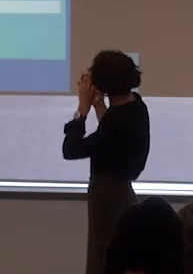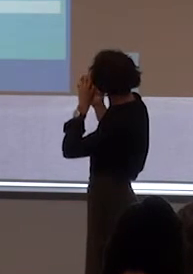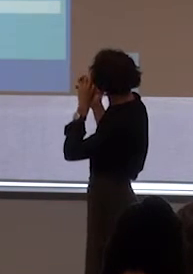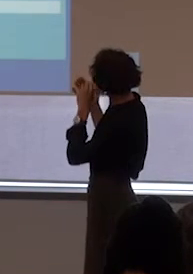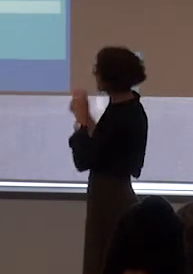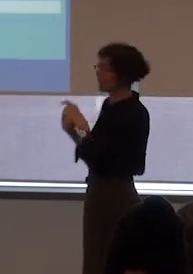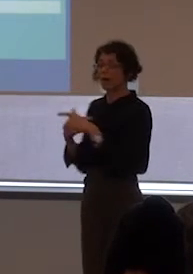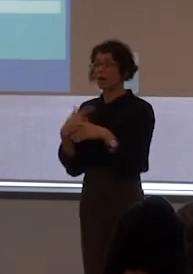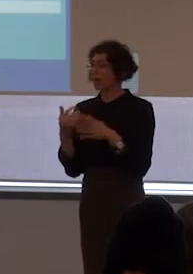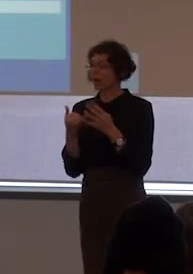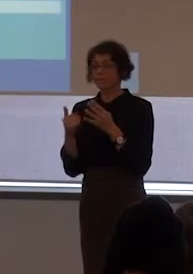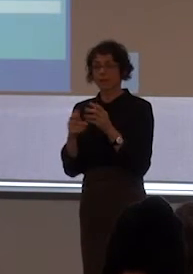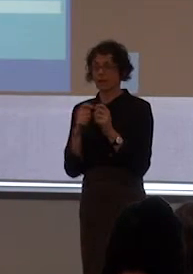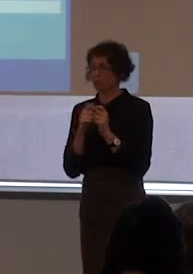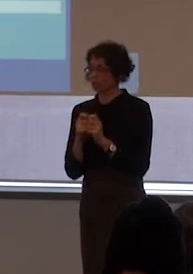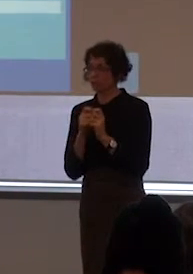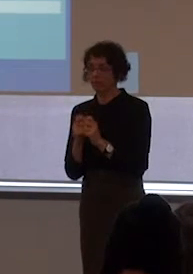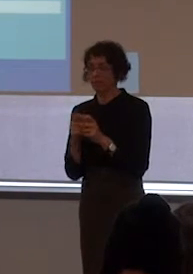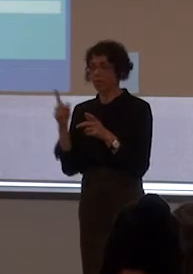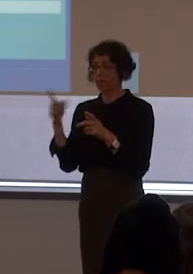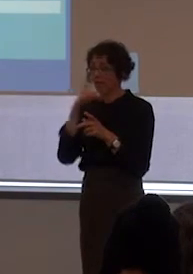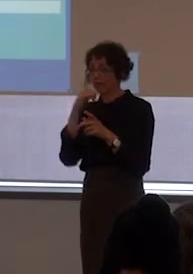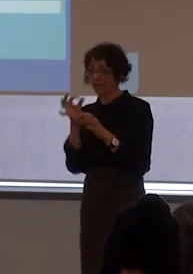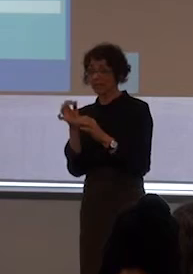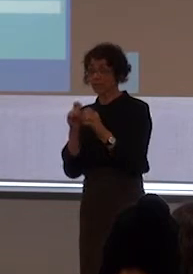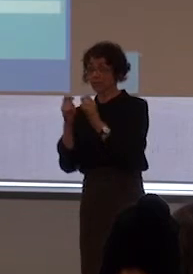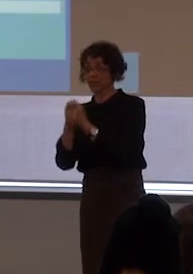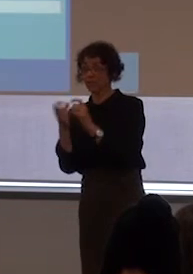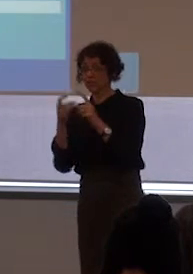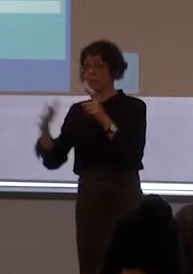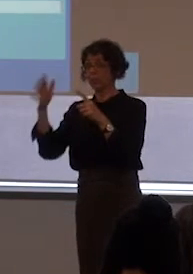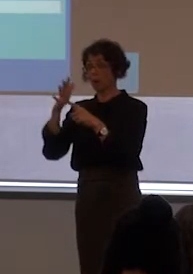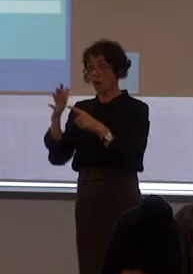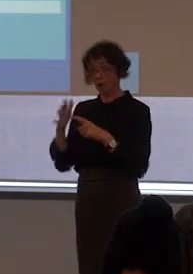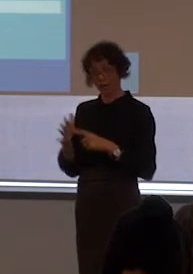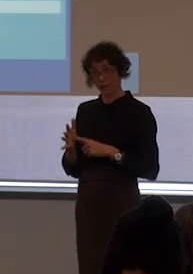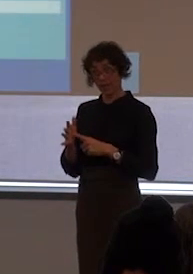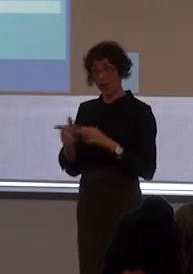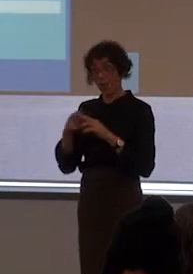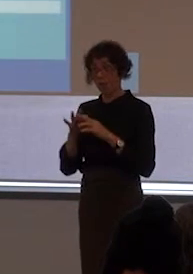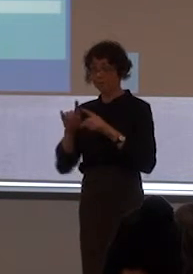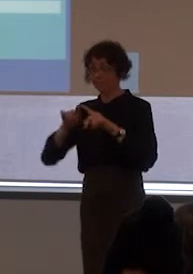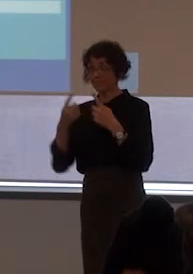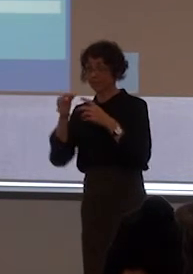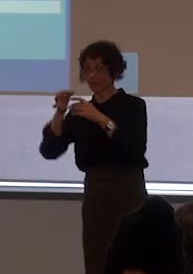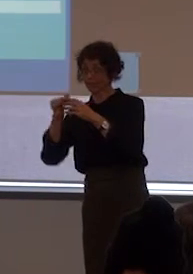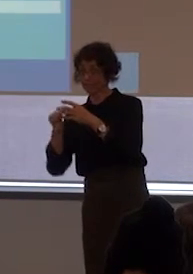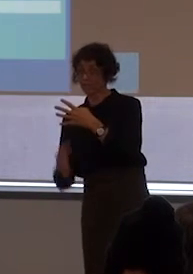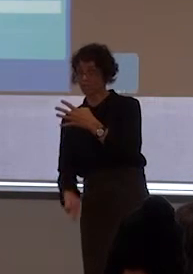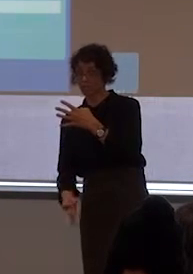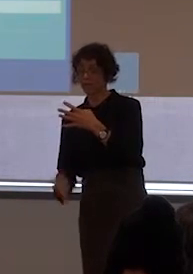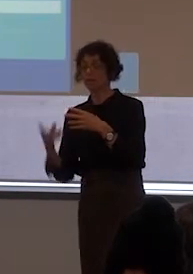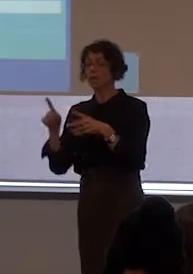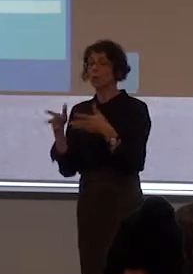I find it very useful because you can change around the priority and importance of the features. It'll give you the